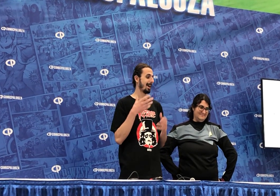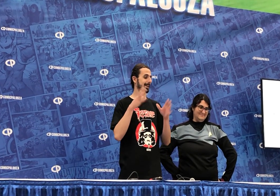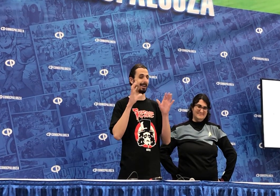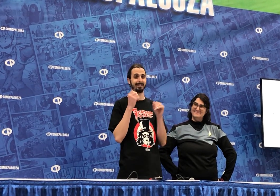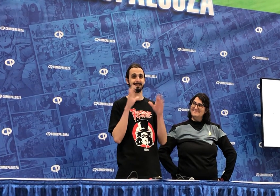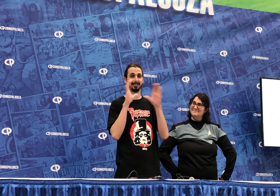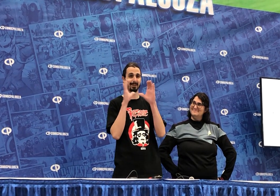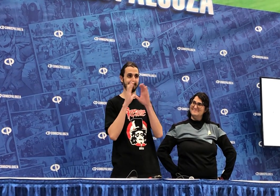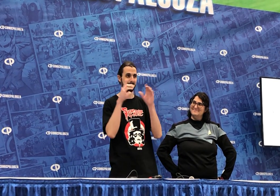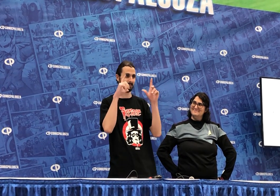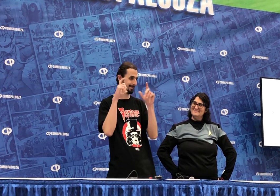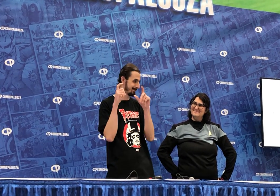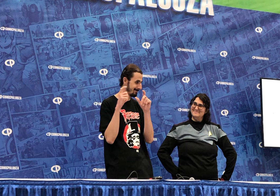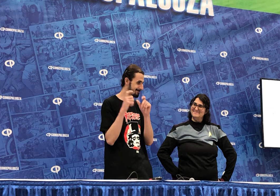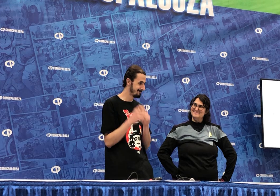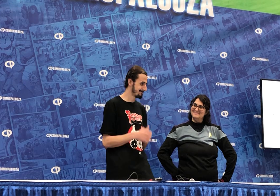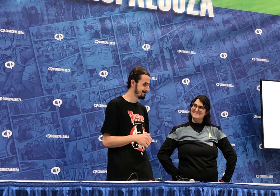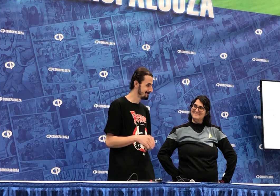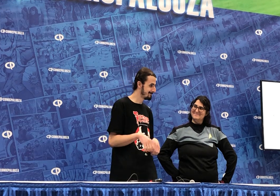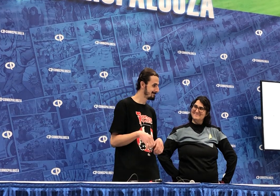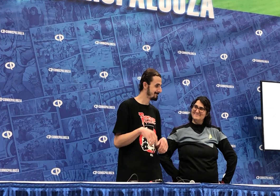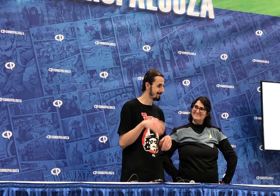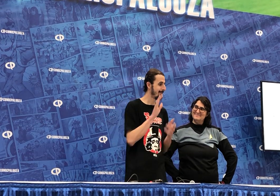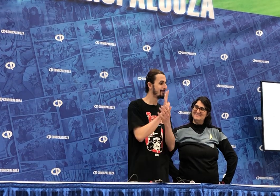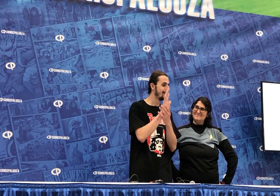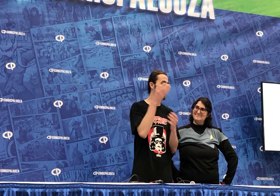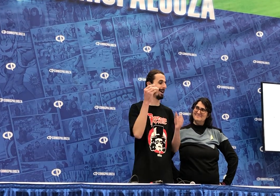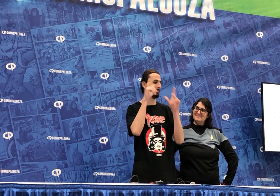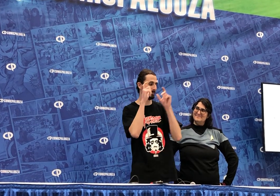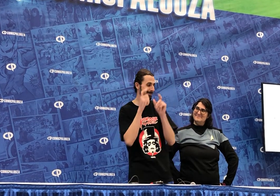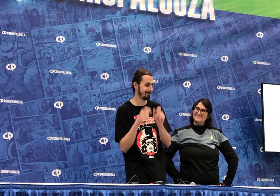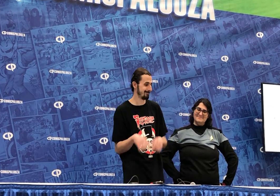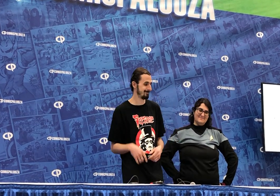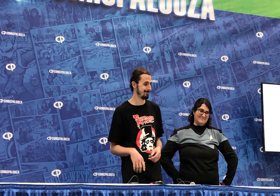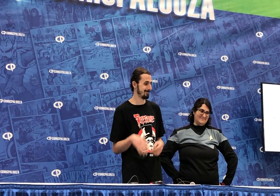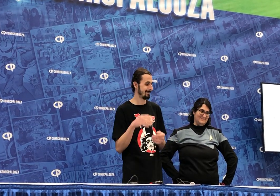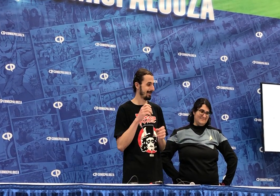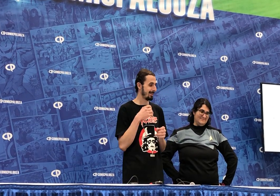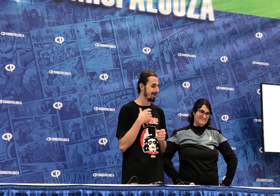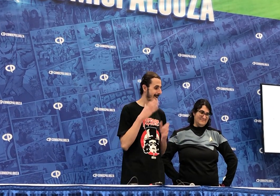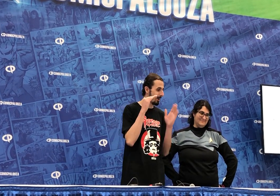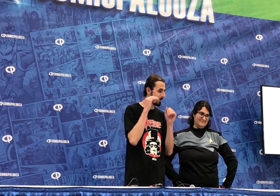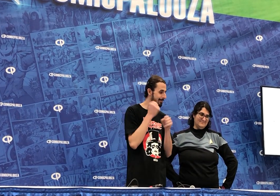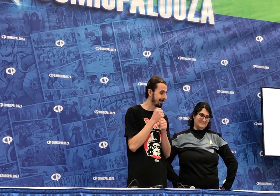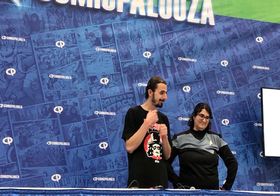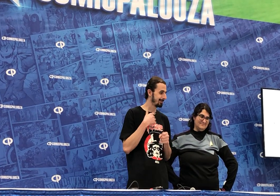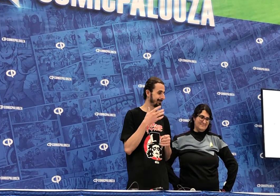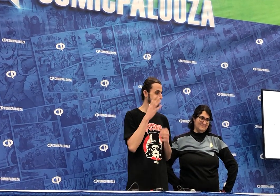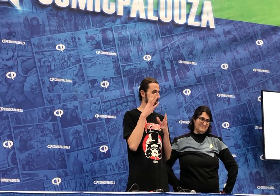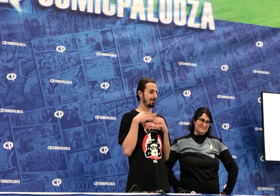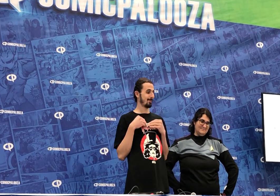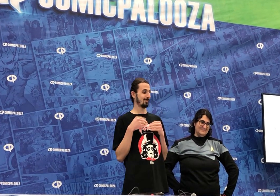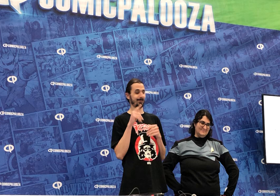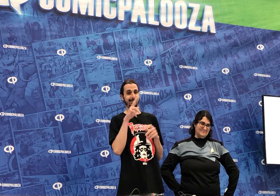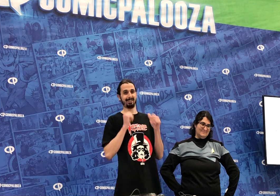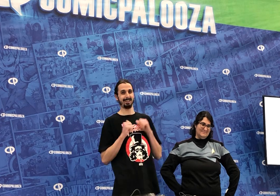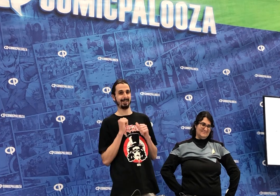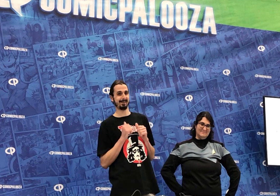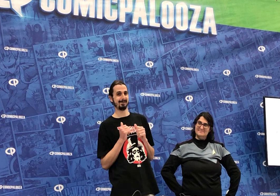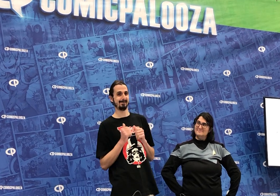I have a certification in motion picture and TV. I'm currently studying photography, and I hope to